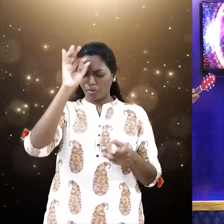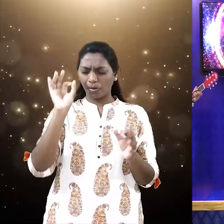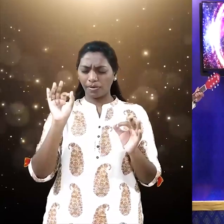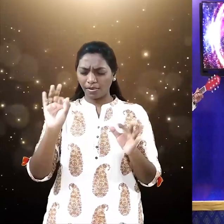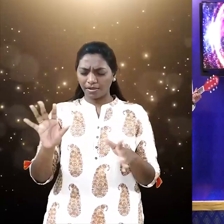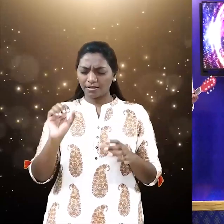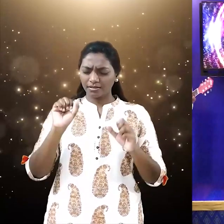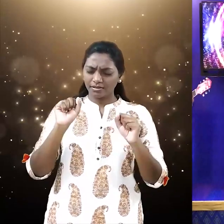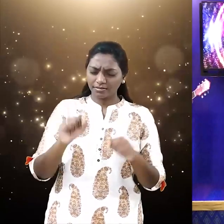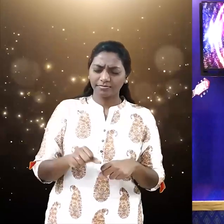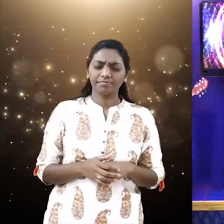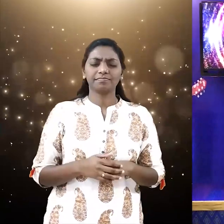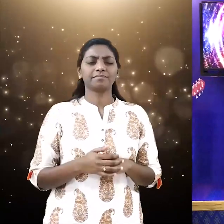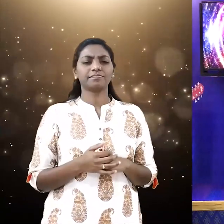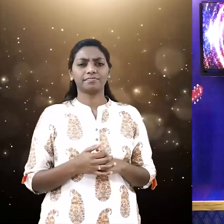we praise you all night.